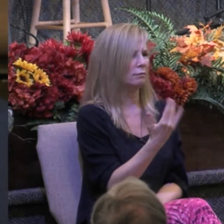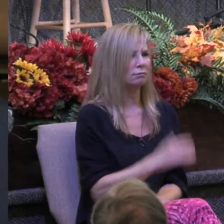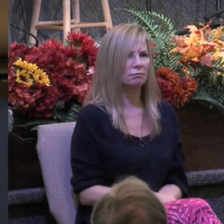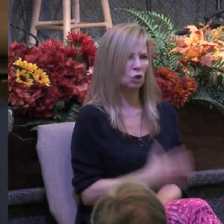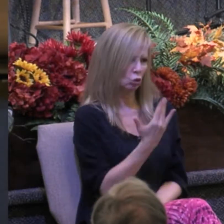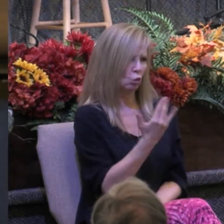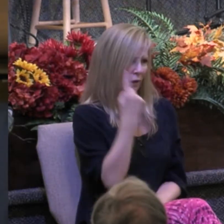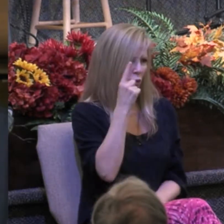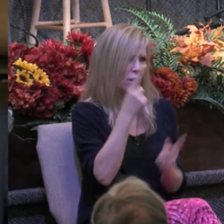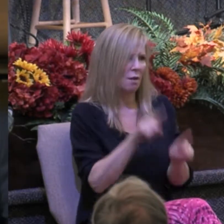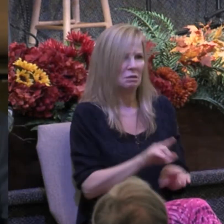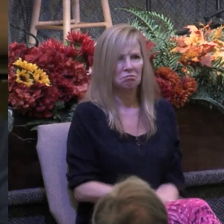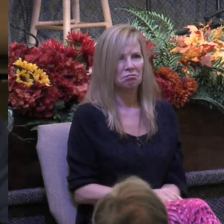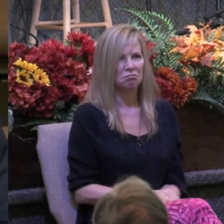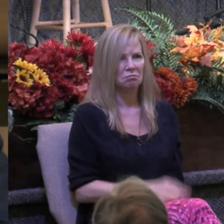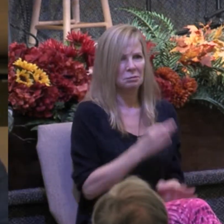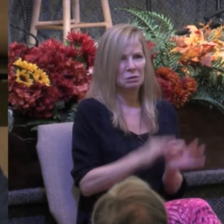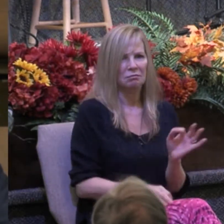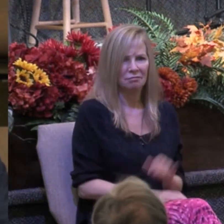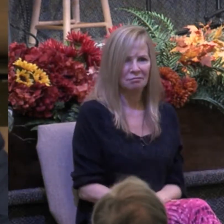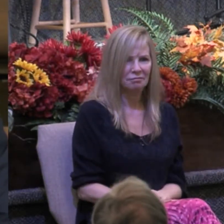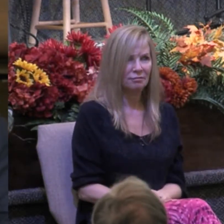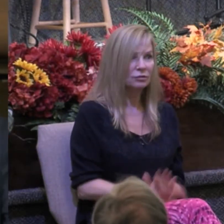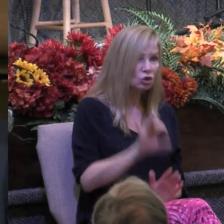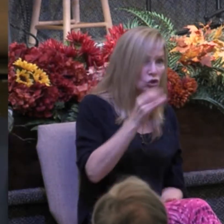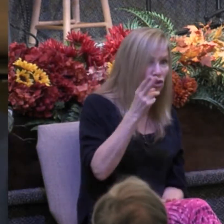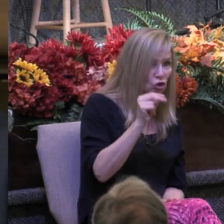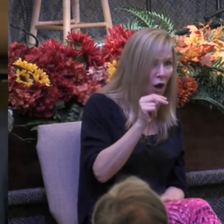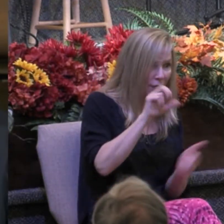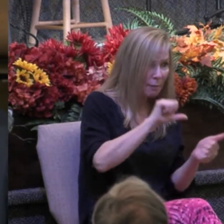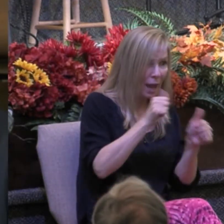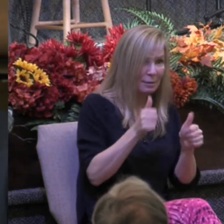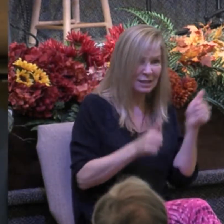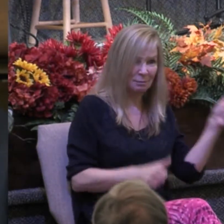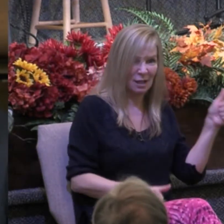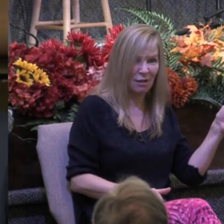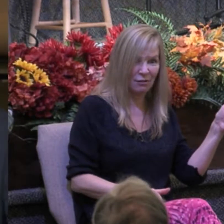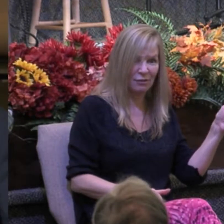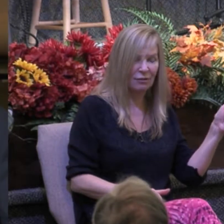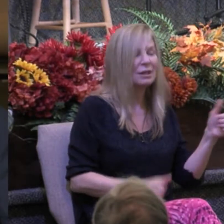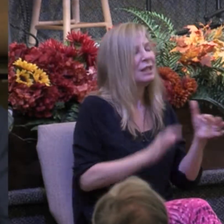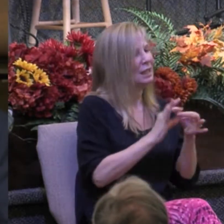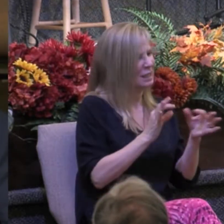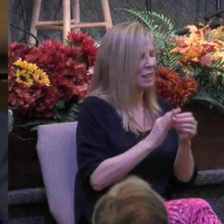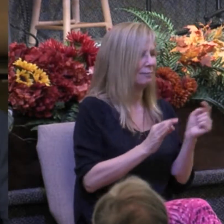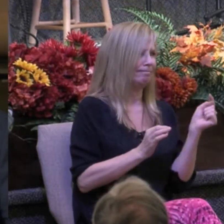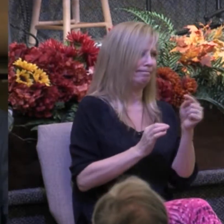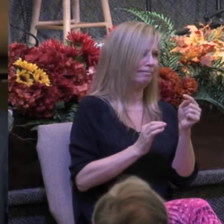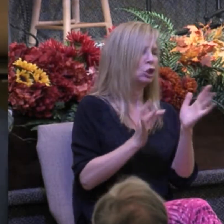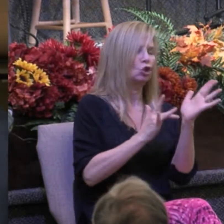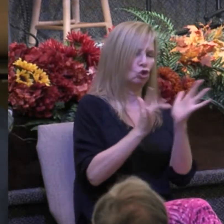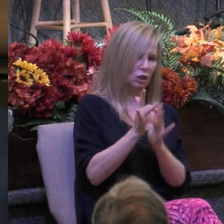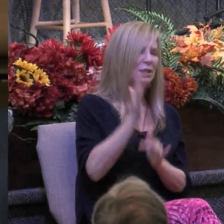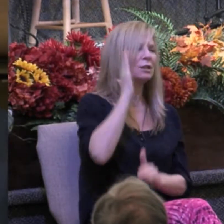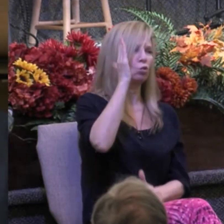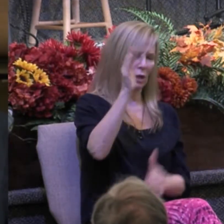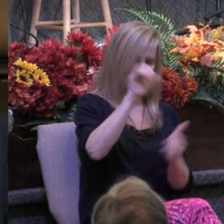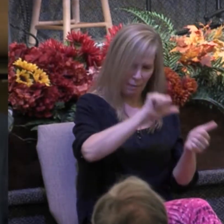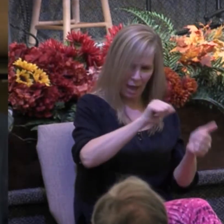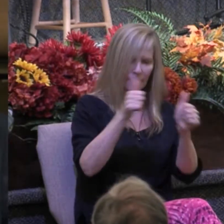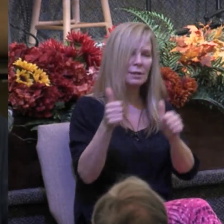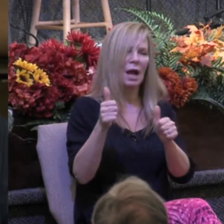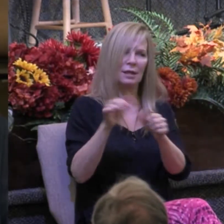happen. In fact, John the Baptist said that it would be Jesus doing the